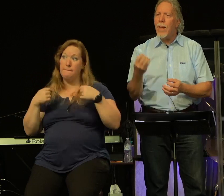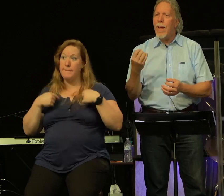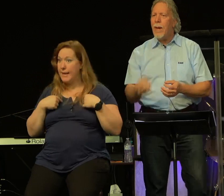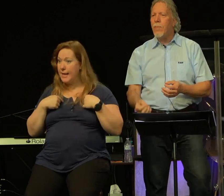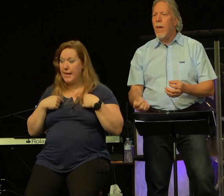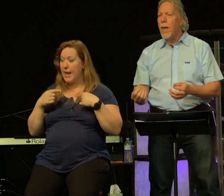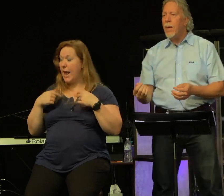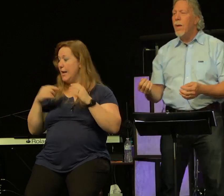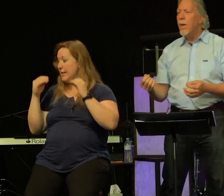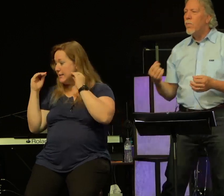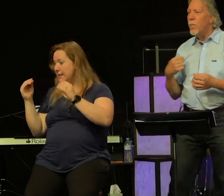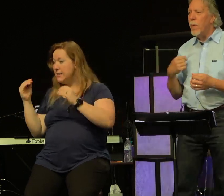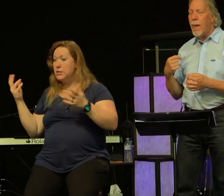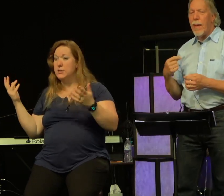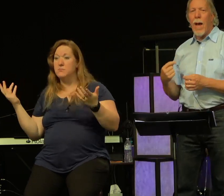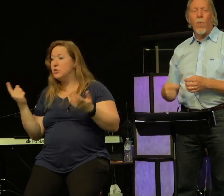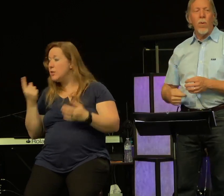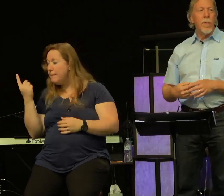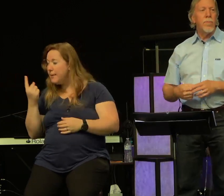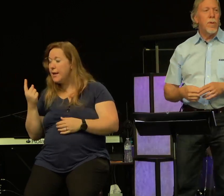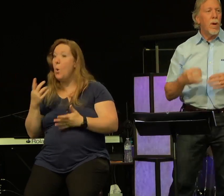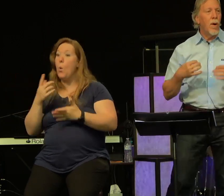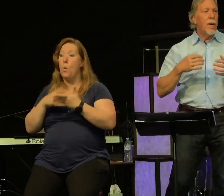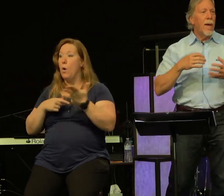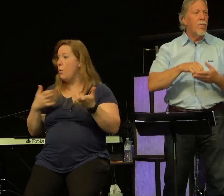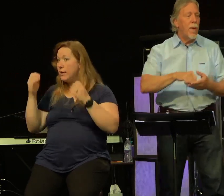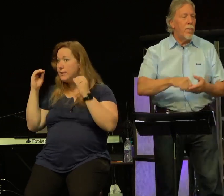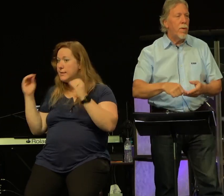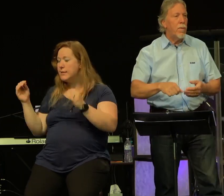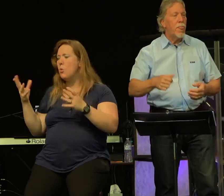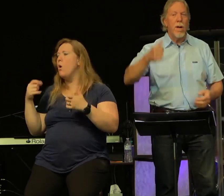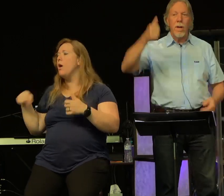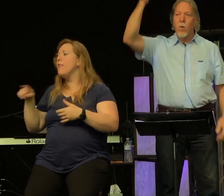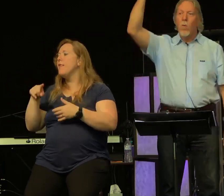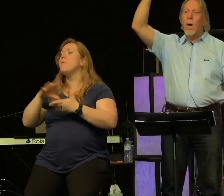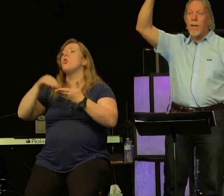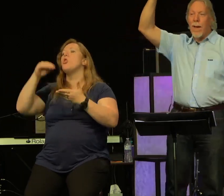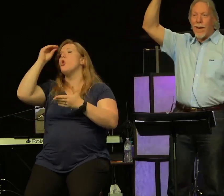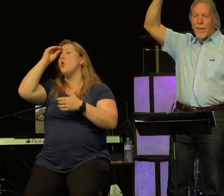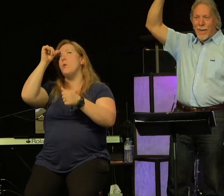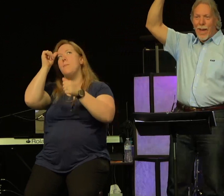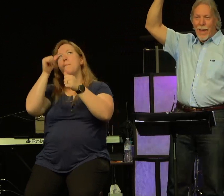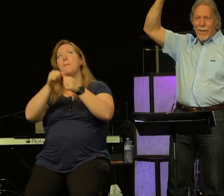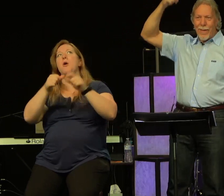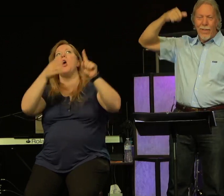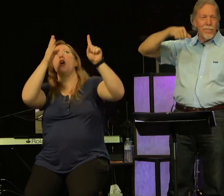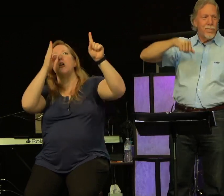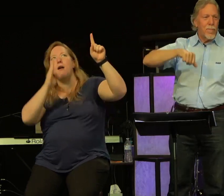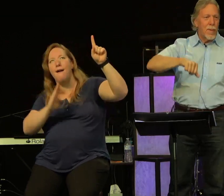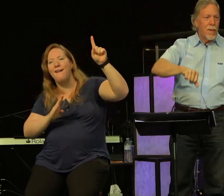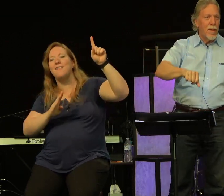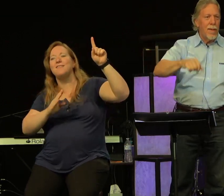learn anything, for me, I want them to learn and remember what God is like.